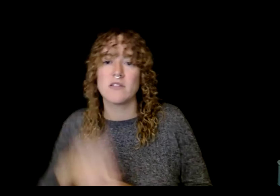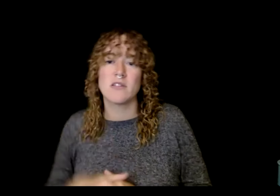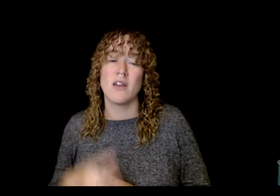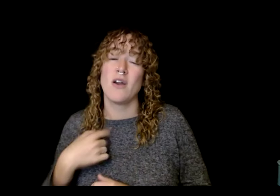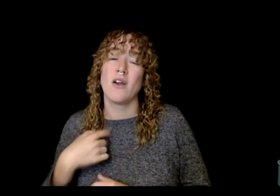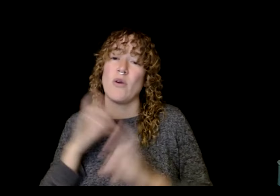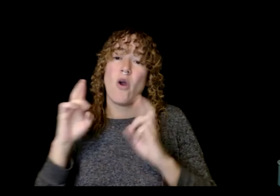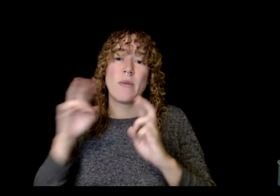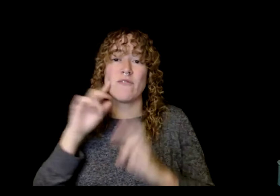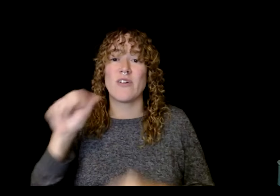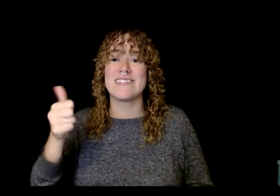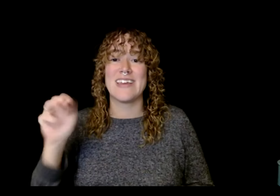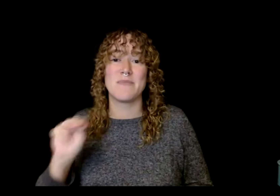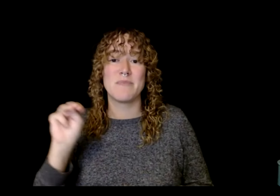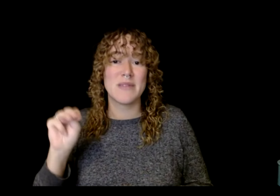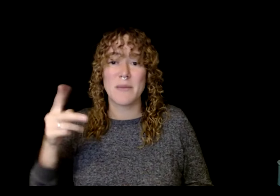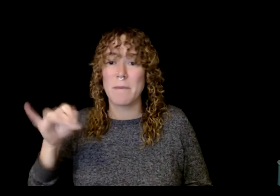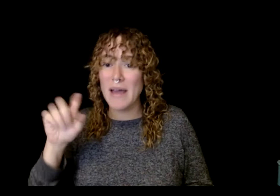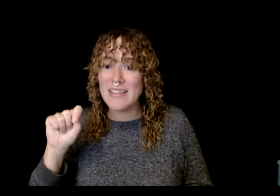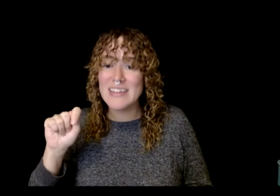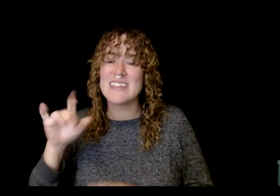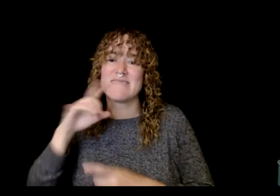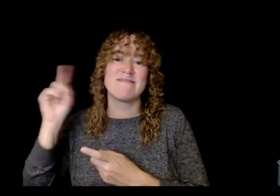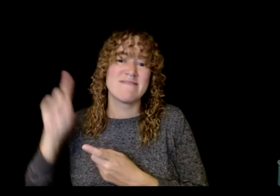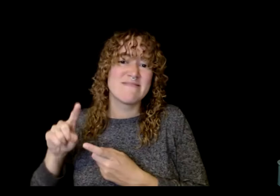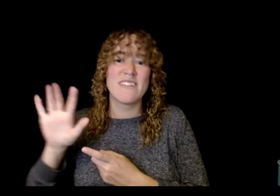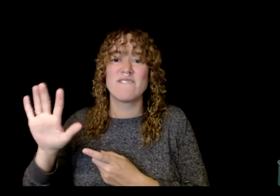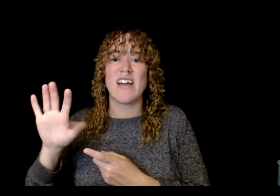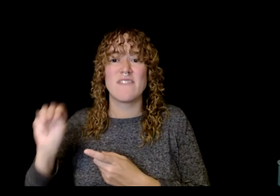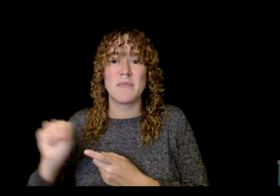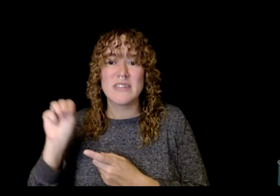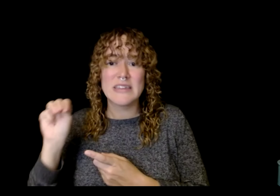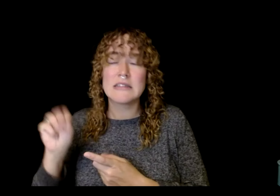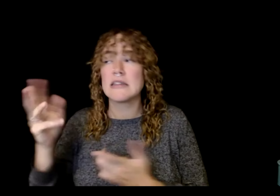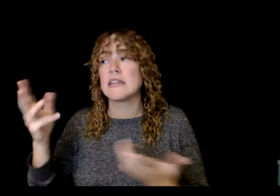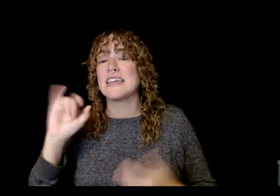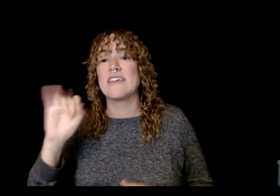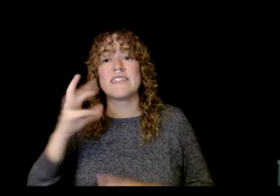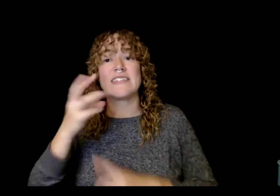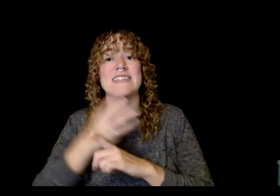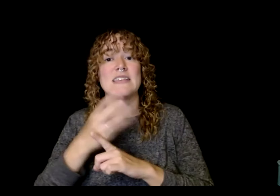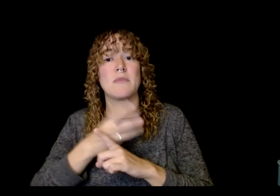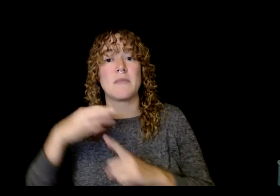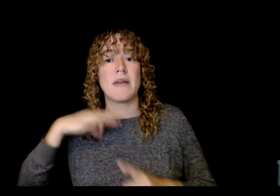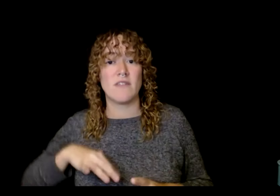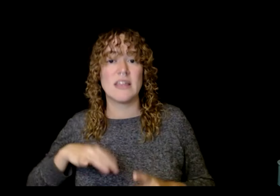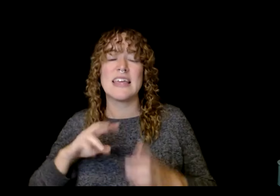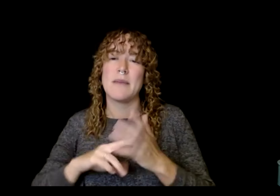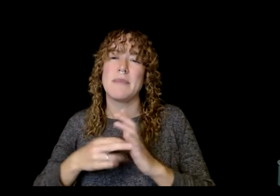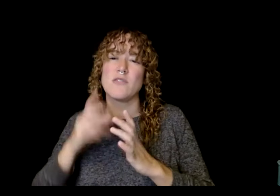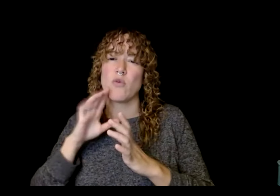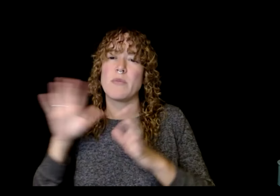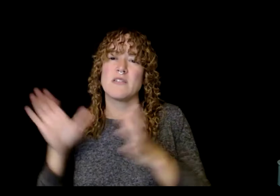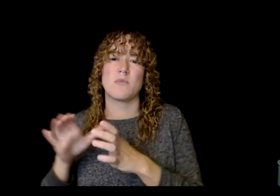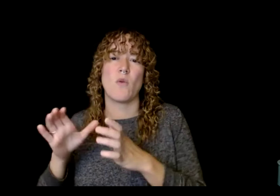pilot. So with 5 million, if we're looking at a 6-month benefit, it means that the population will be pretty small and it